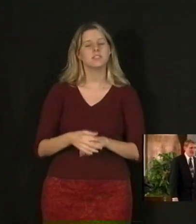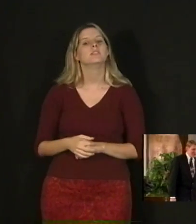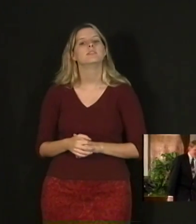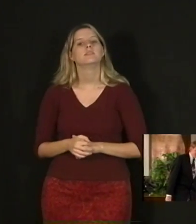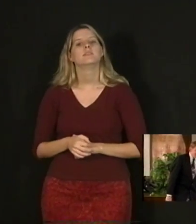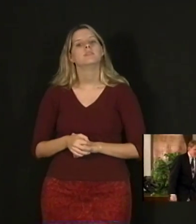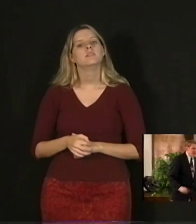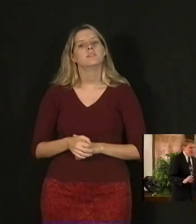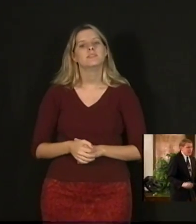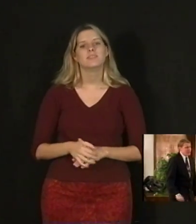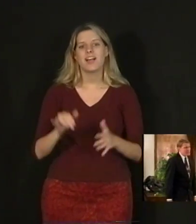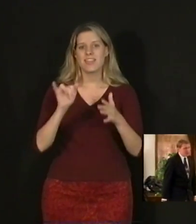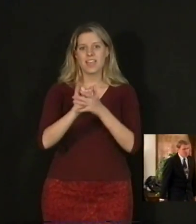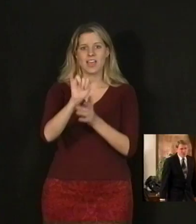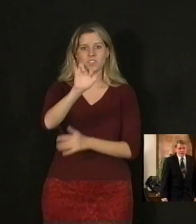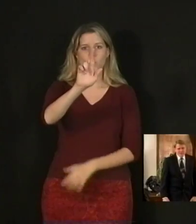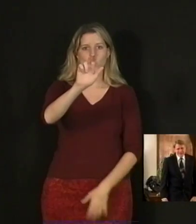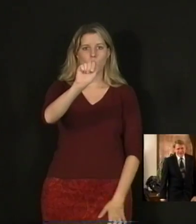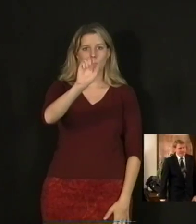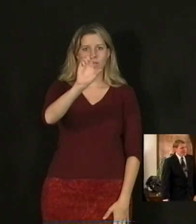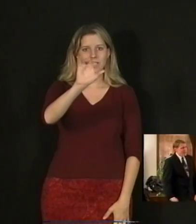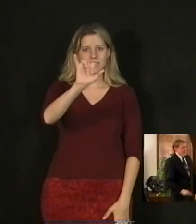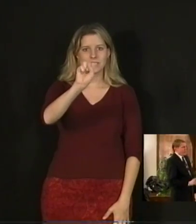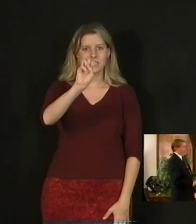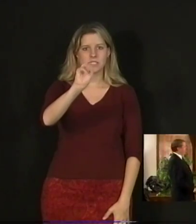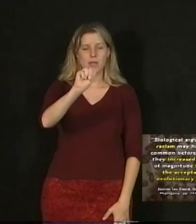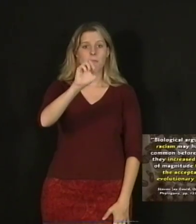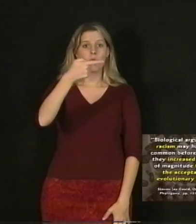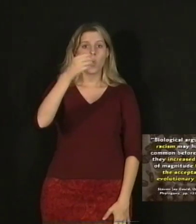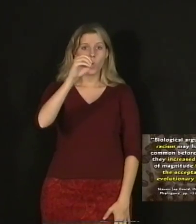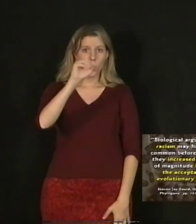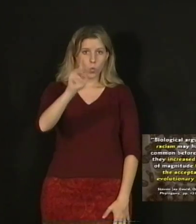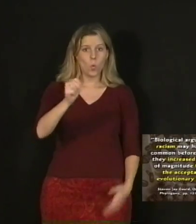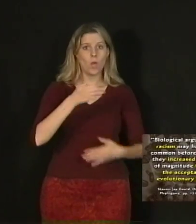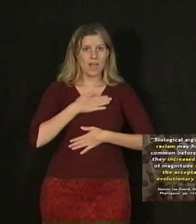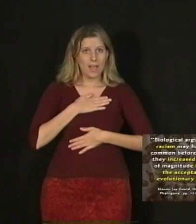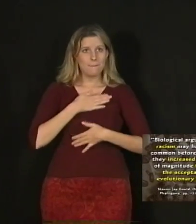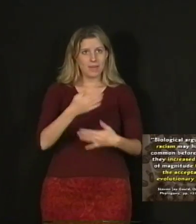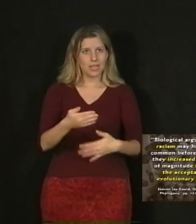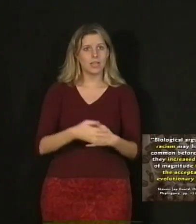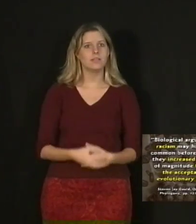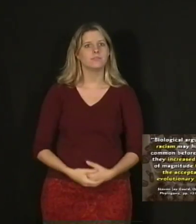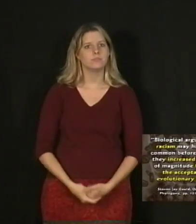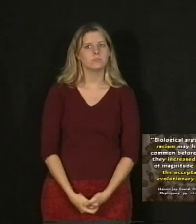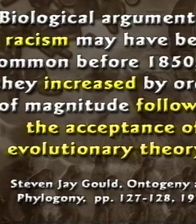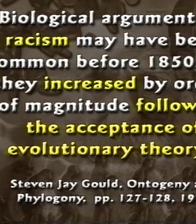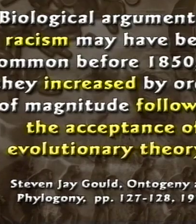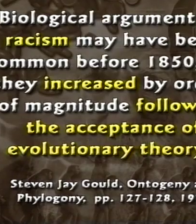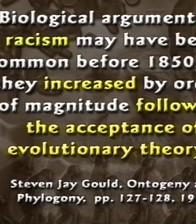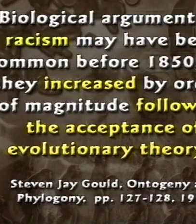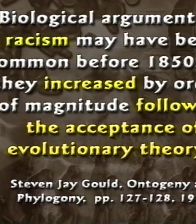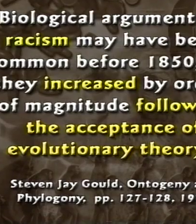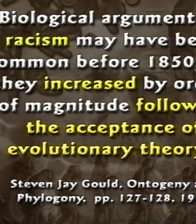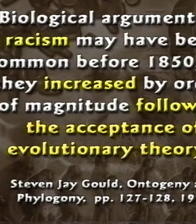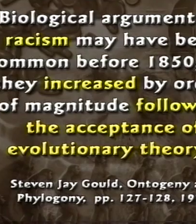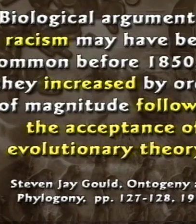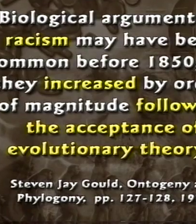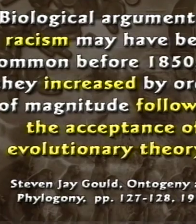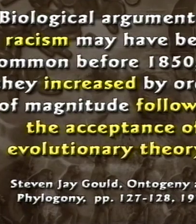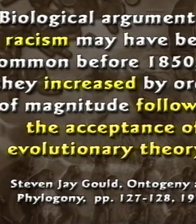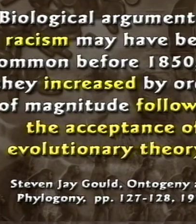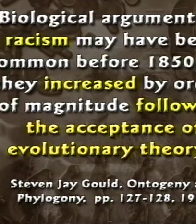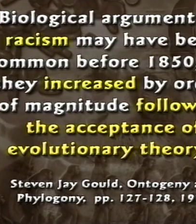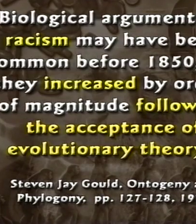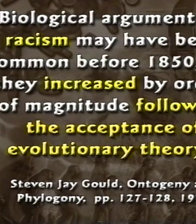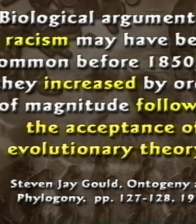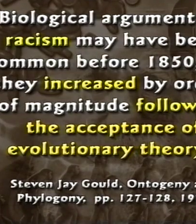That's racism. Stephen Gould admitted, biological arguments for racism may have been common before 1850, but they increased by orders